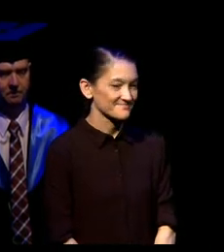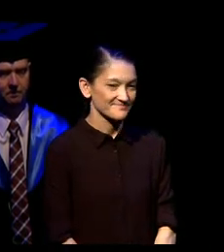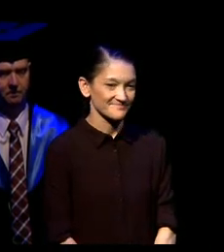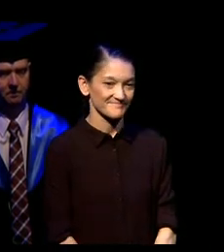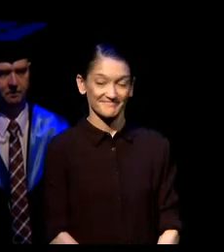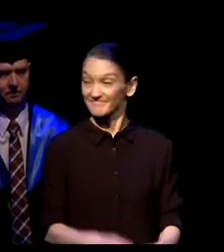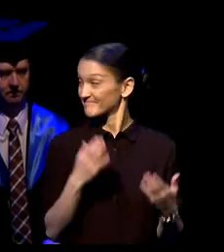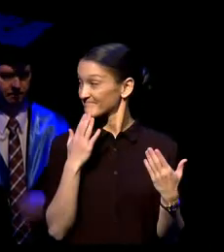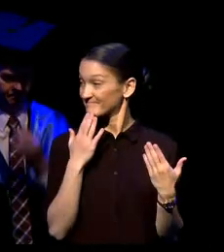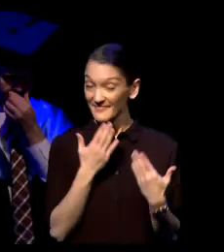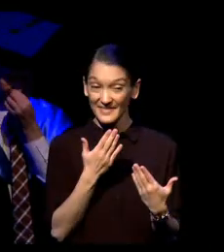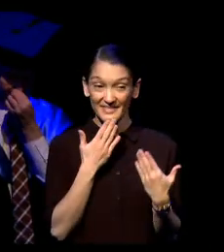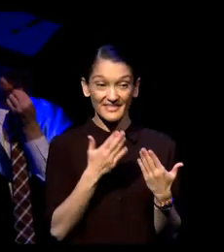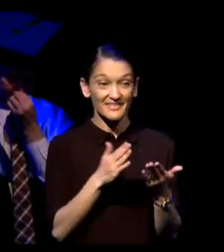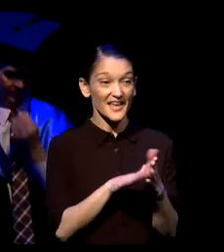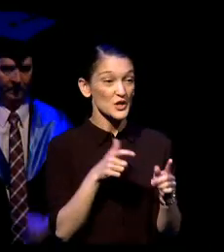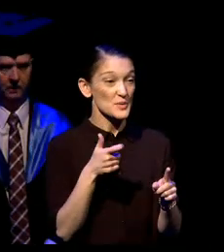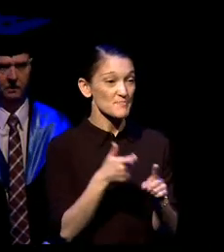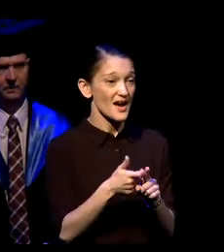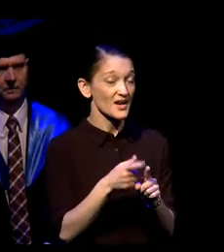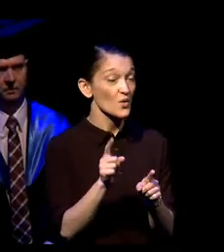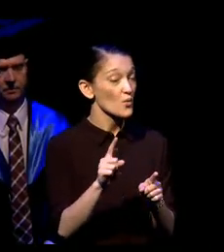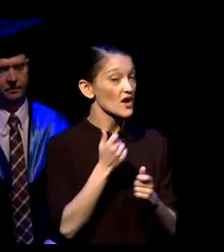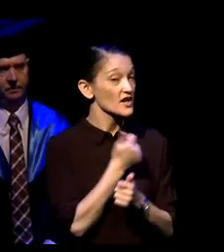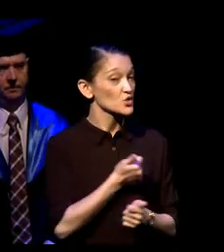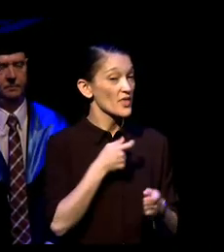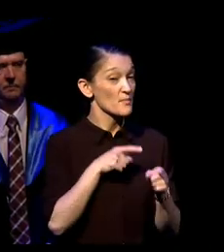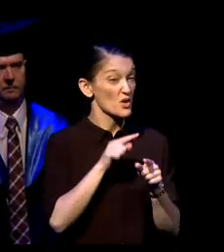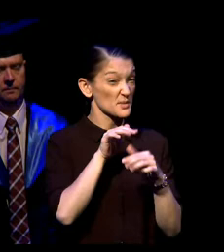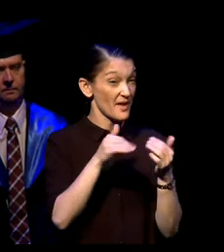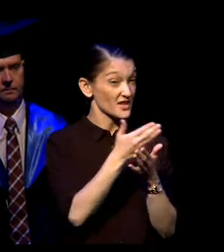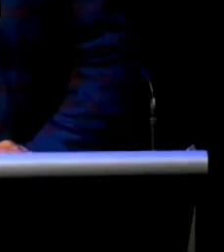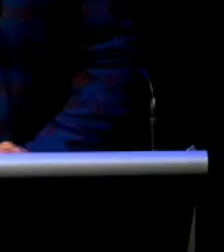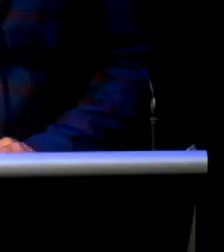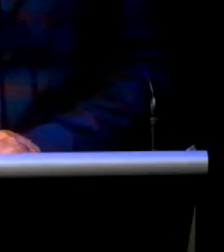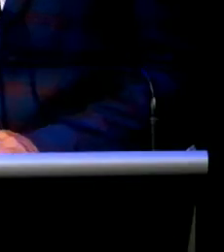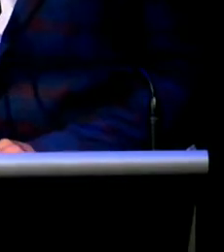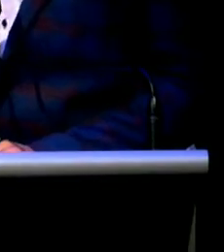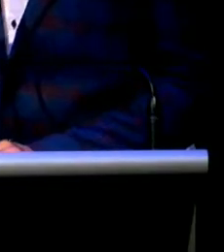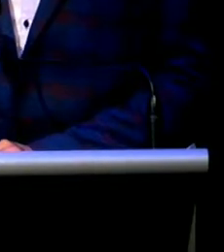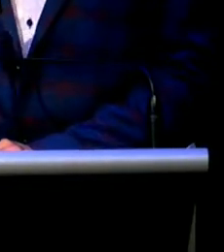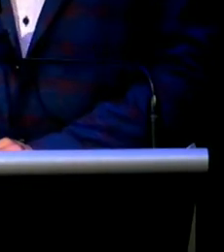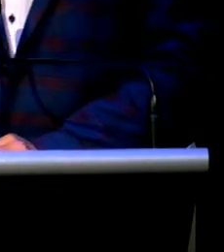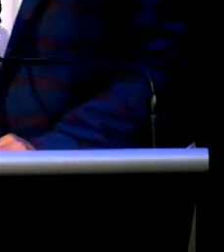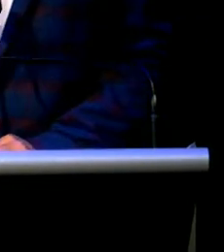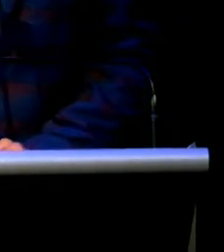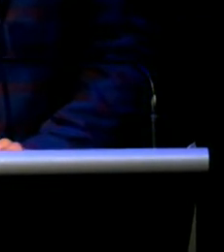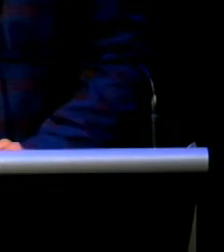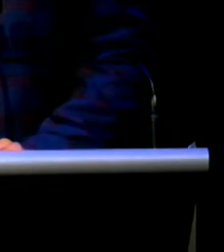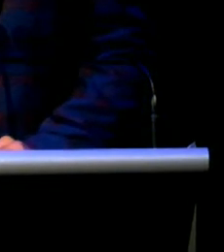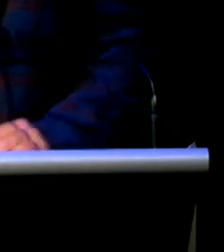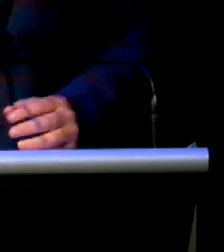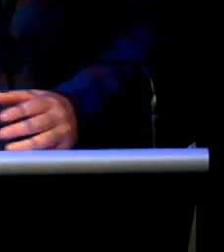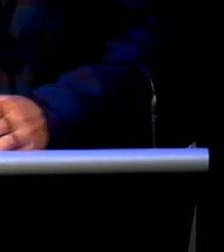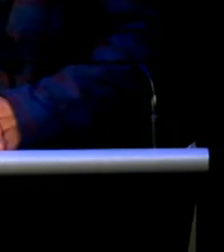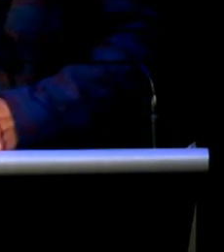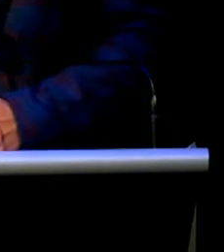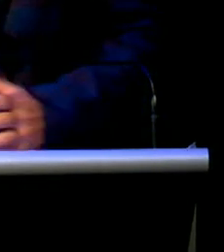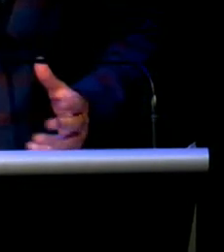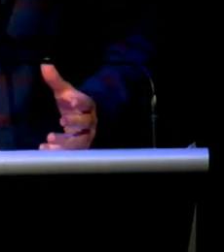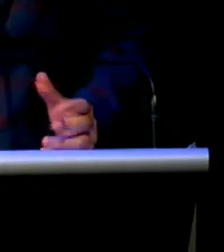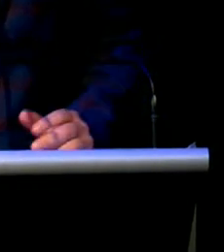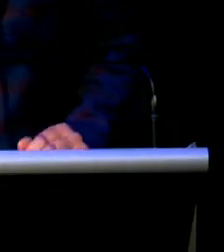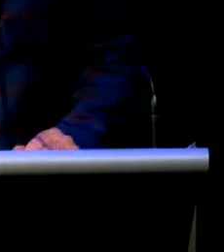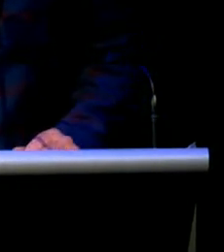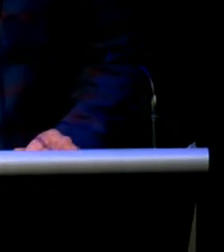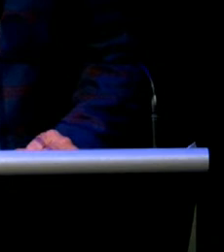Thank you, Mark. And what I love most about that story is it's not dissimilar to everyone that's on the faculty up here. Everyone's gone through